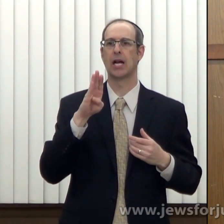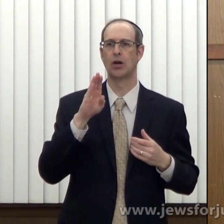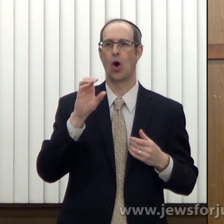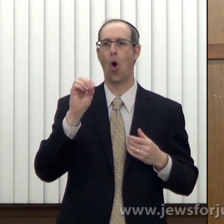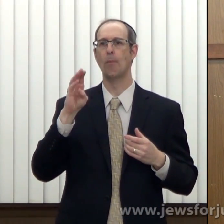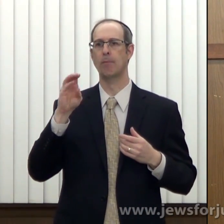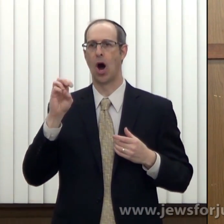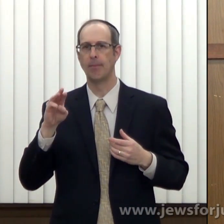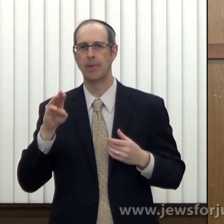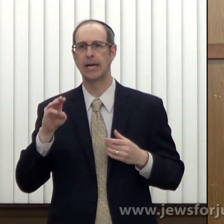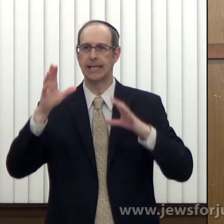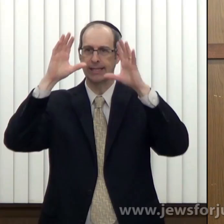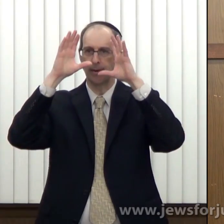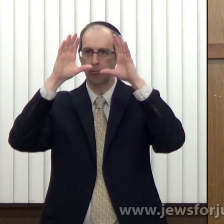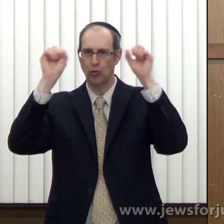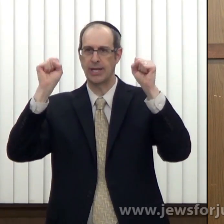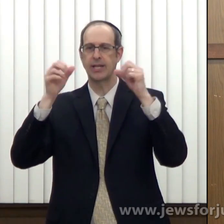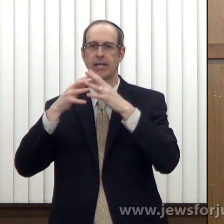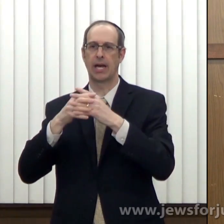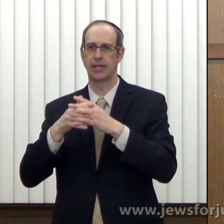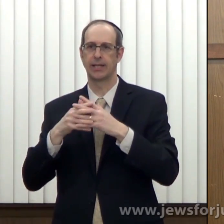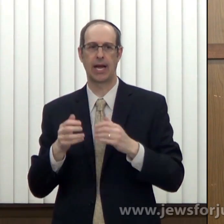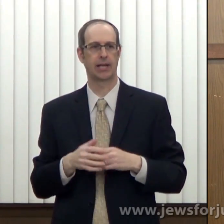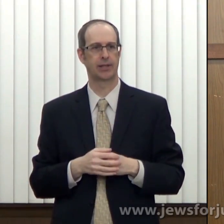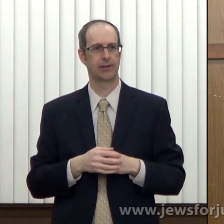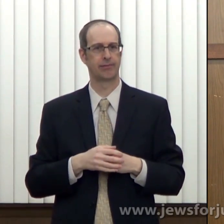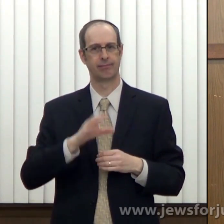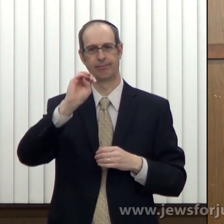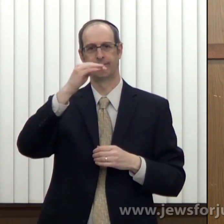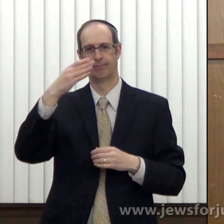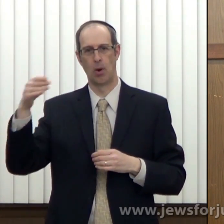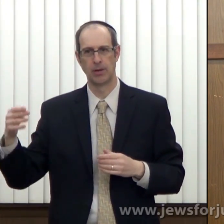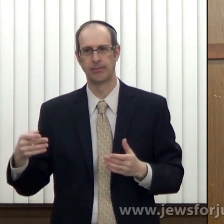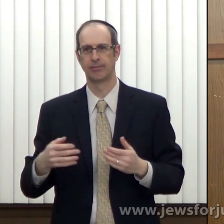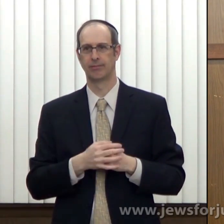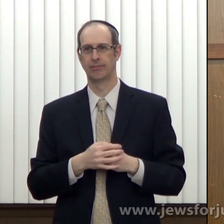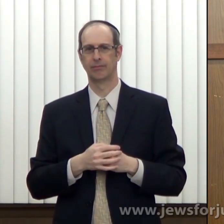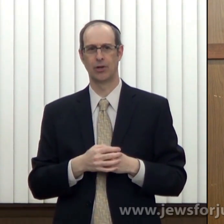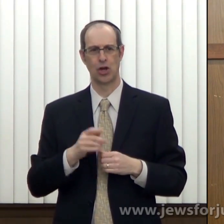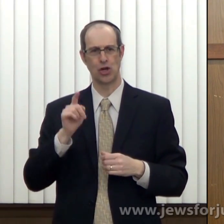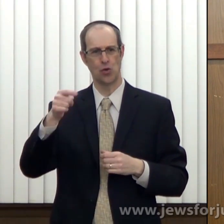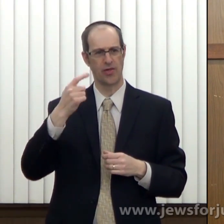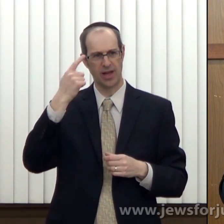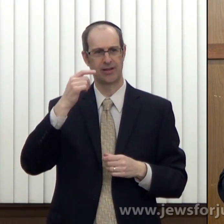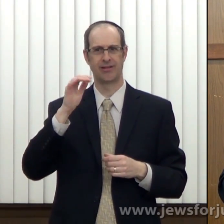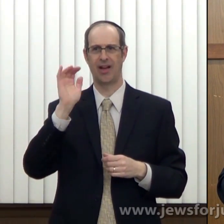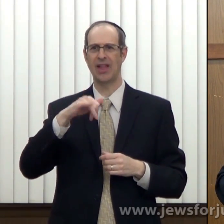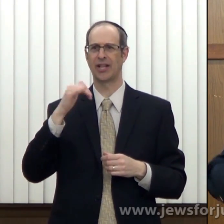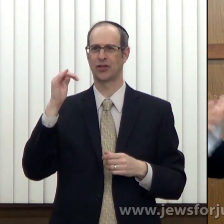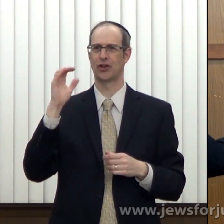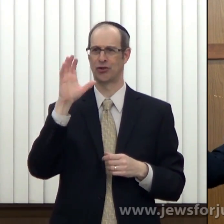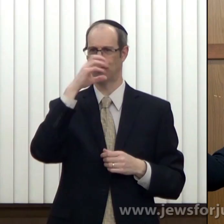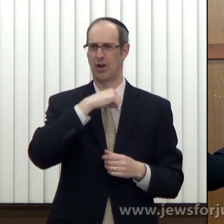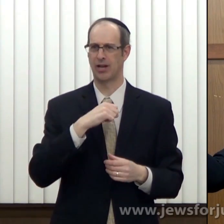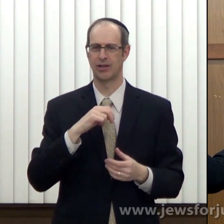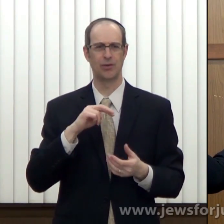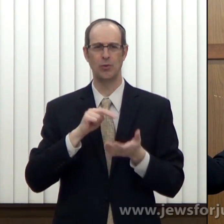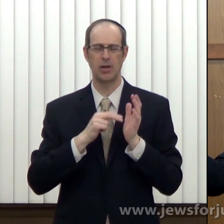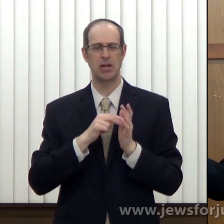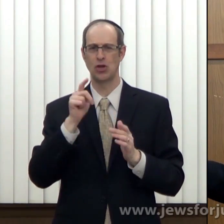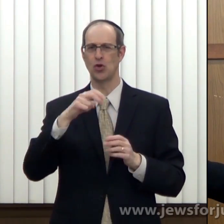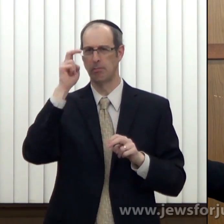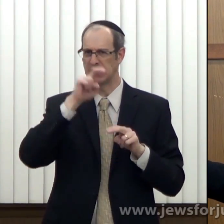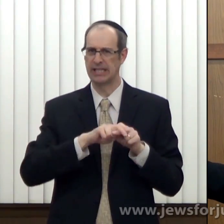president of the United States? You would think someone like that was strange. What do you mean you believe it to be